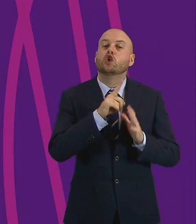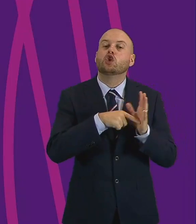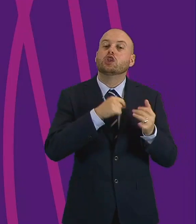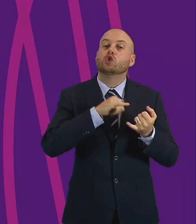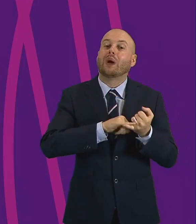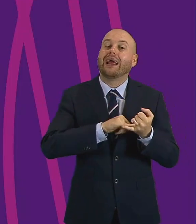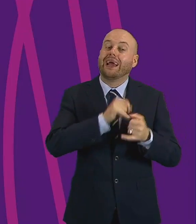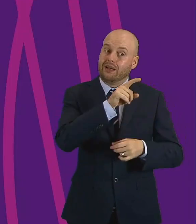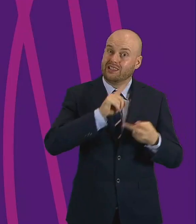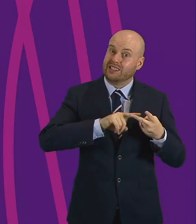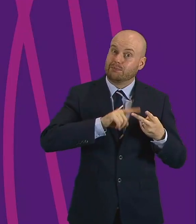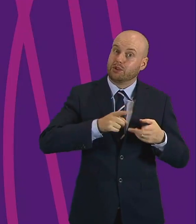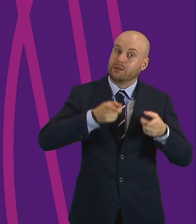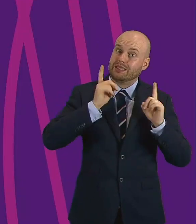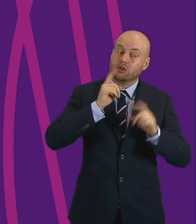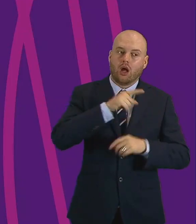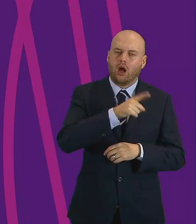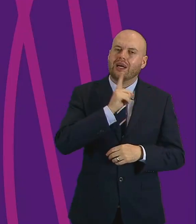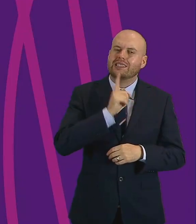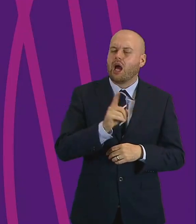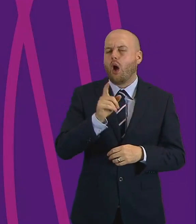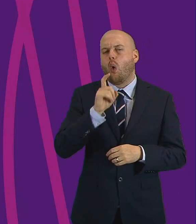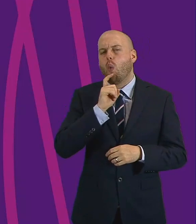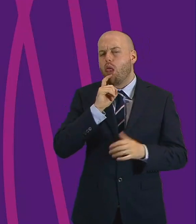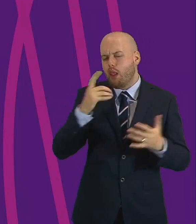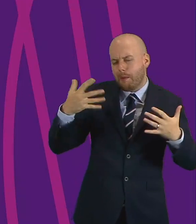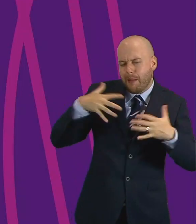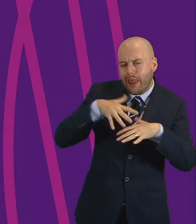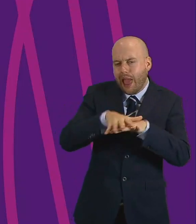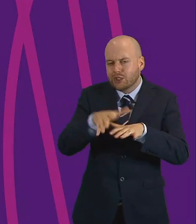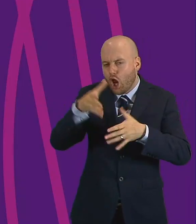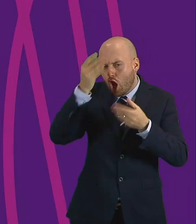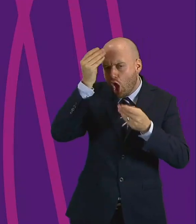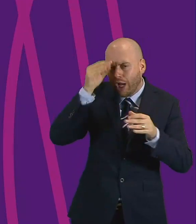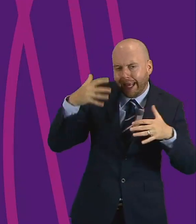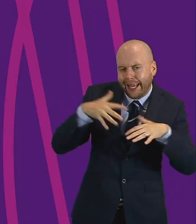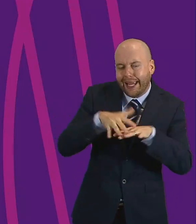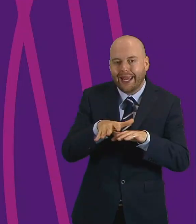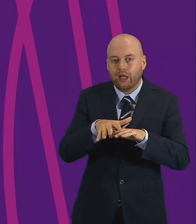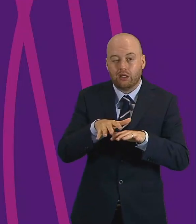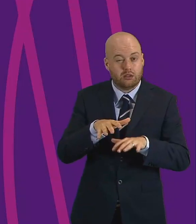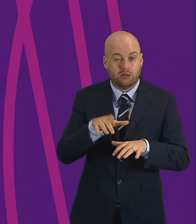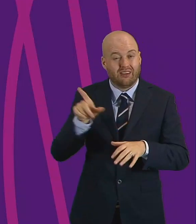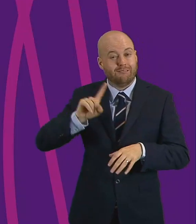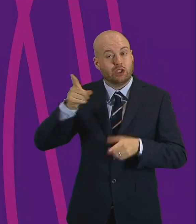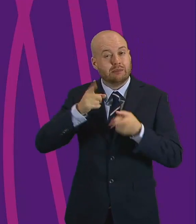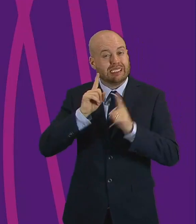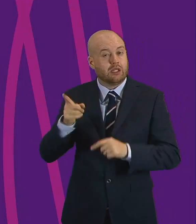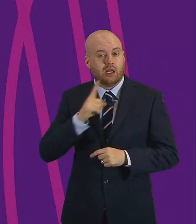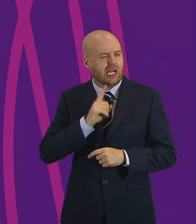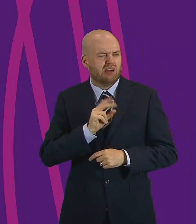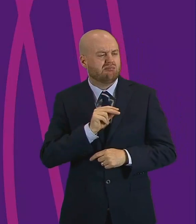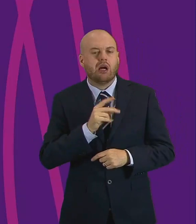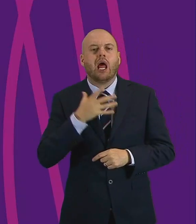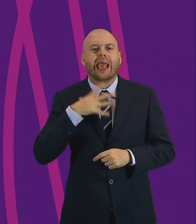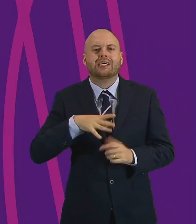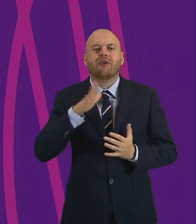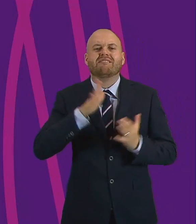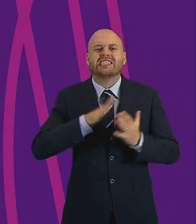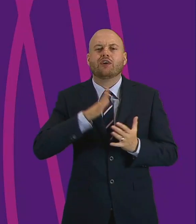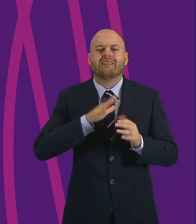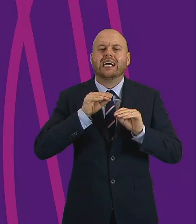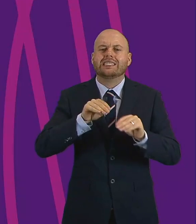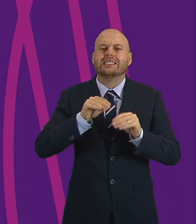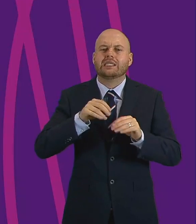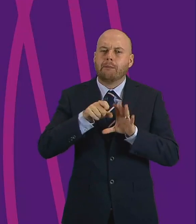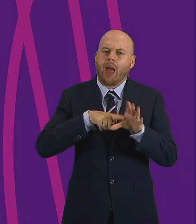happening until Christmas, but that was shot down by the First Minister, who says that all school students need face-to-face lessons with teachers. Now,